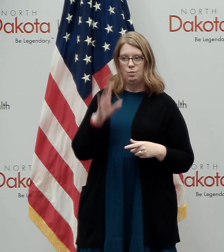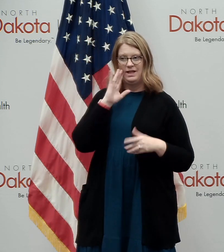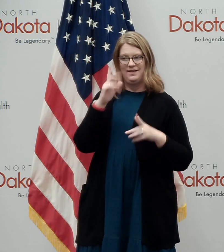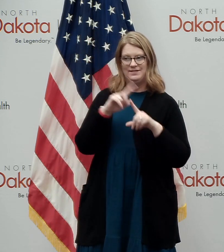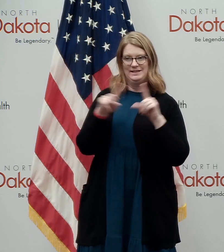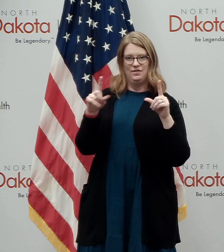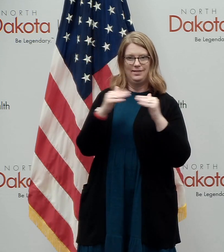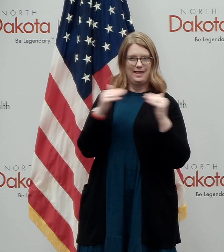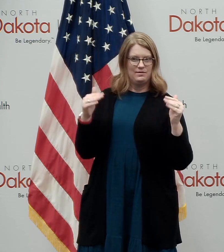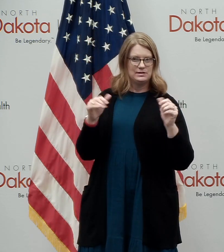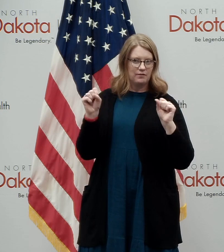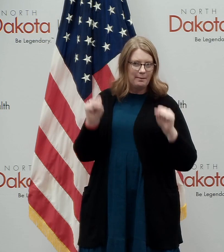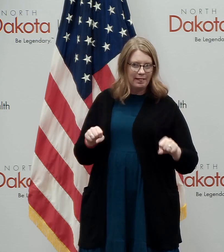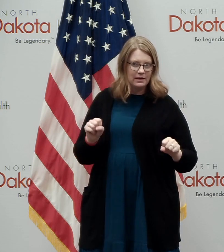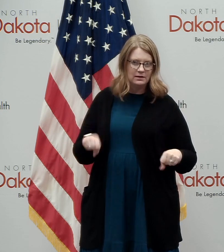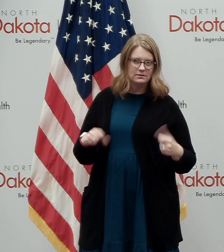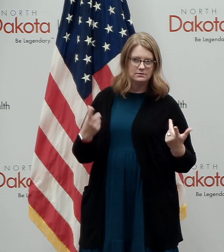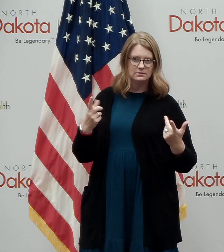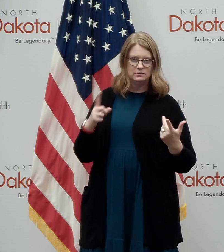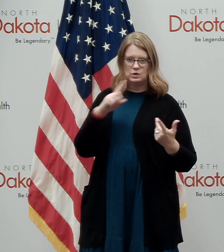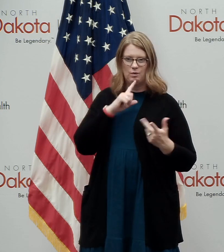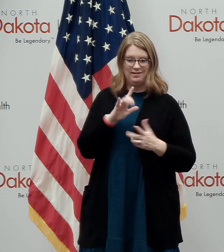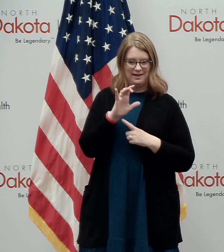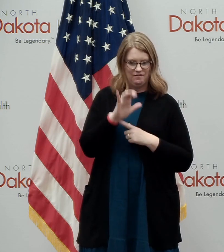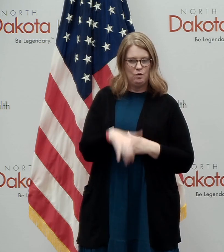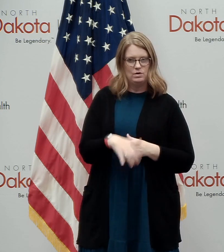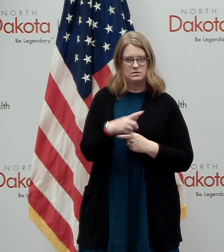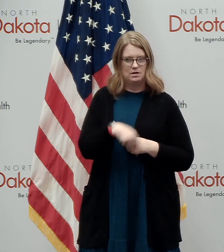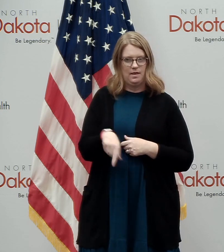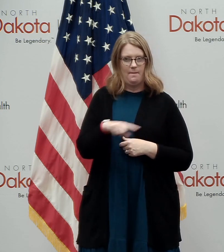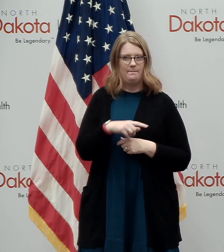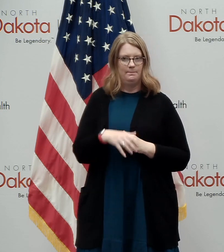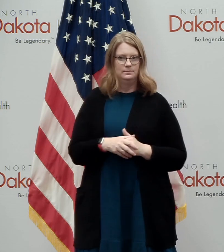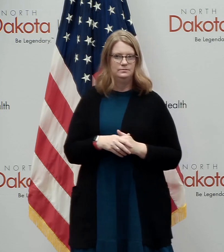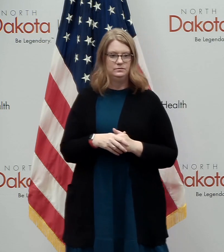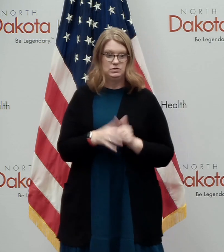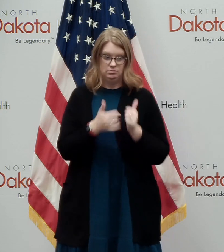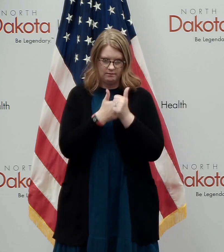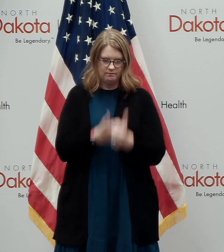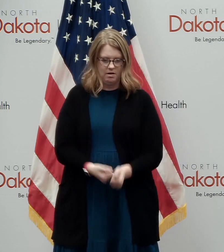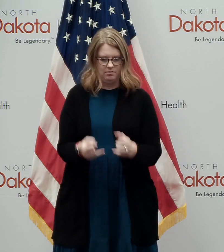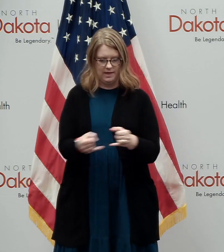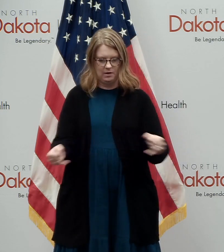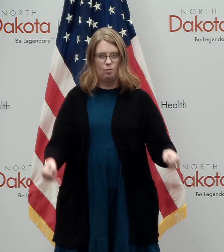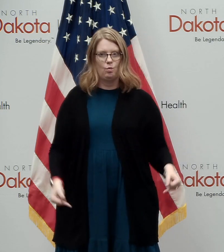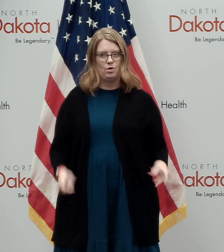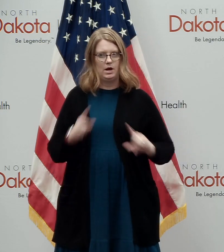of capacity to do this enforceability. But again, I would